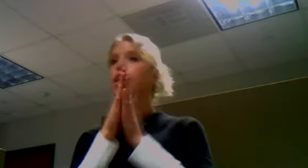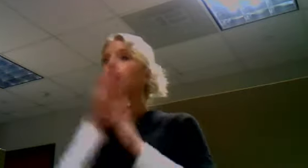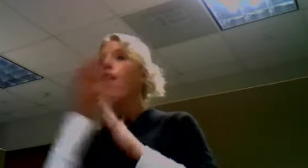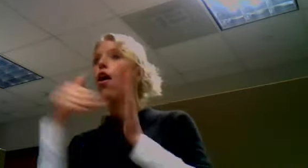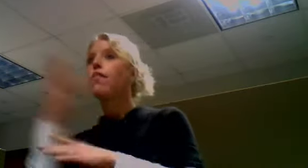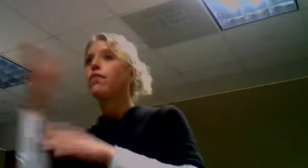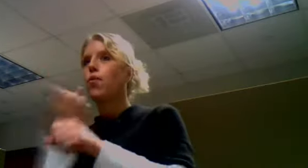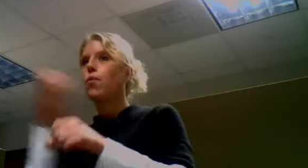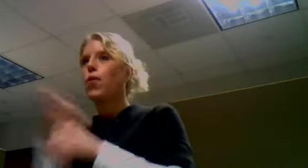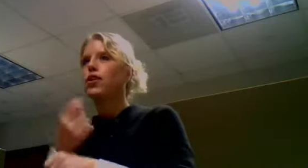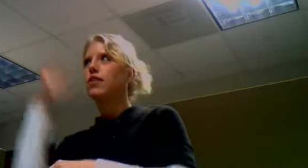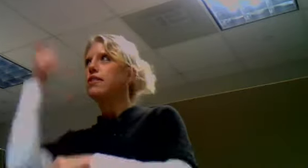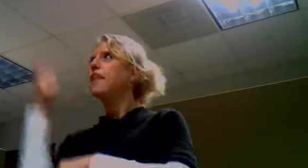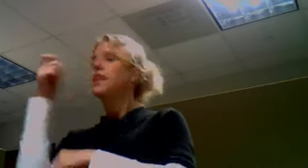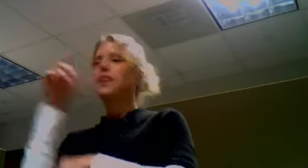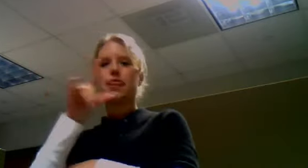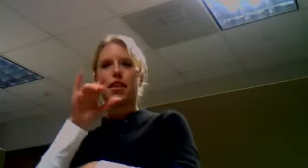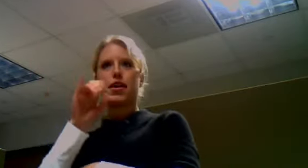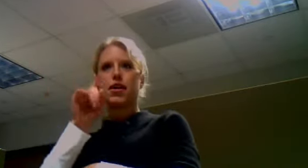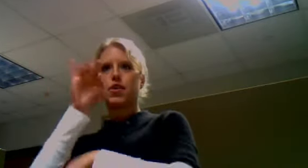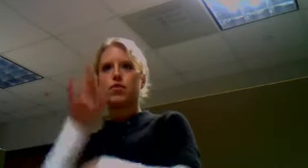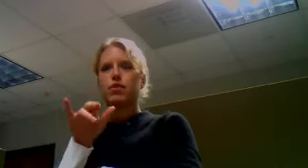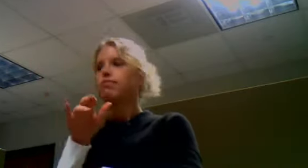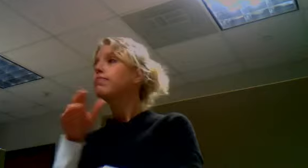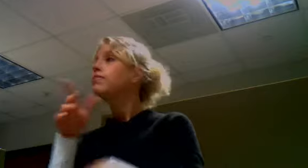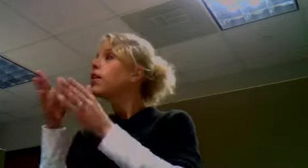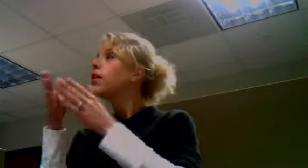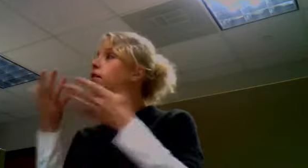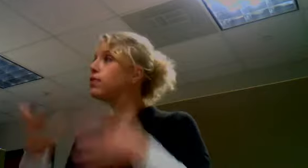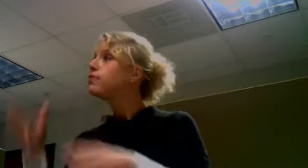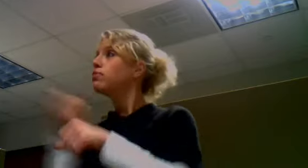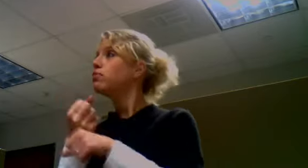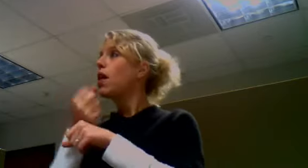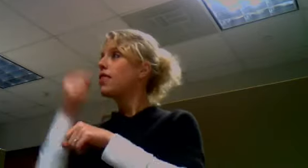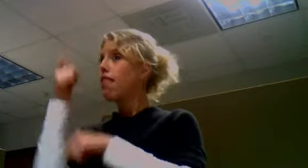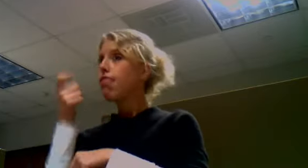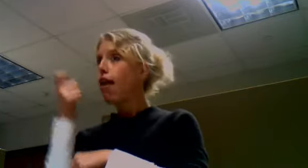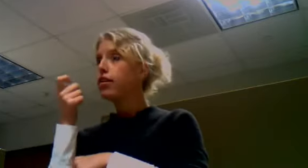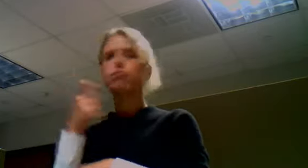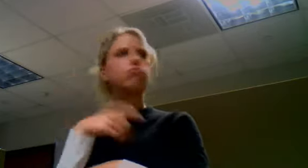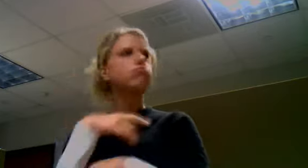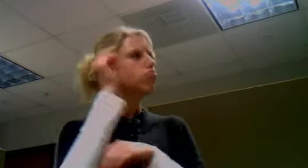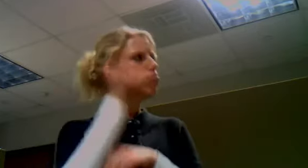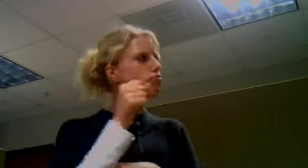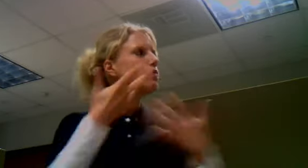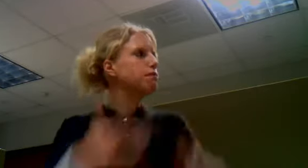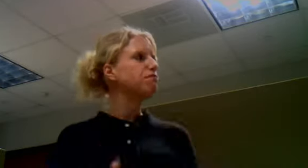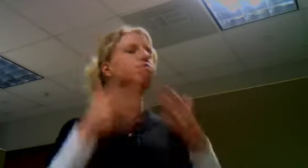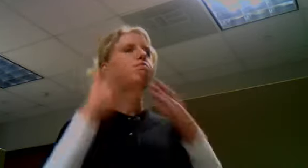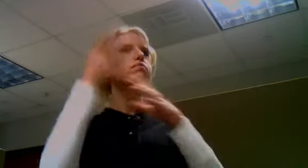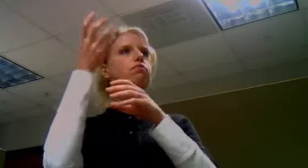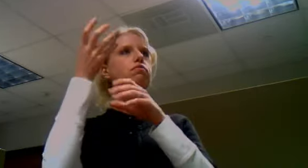lottery, have you won the lottery? And they all tell you, yes, we have won the lottery. And then you draw the